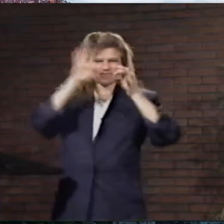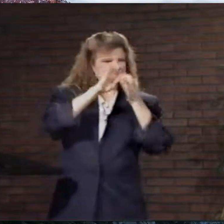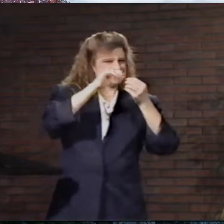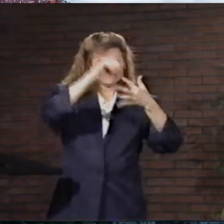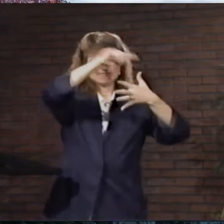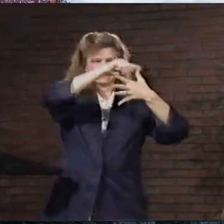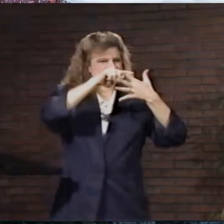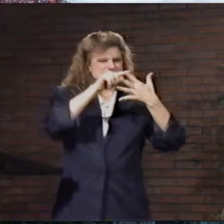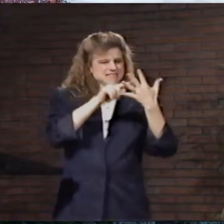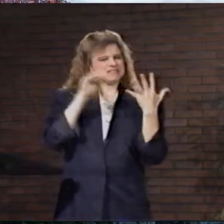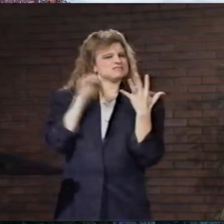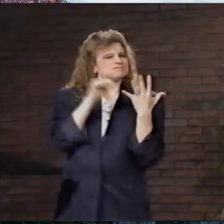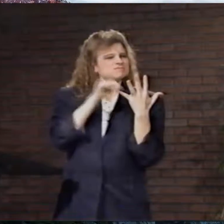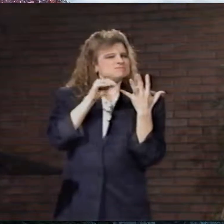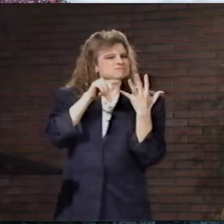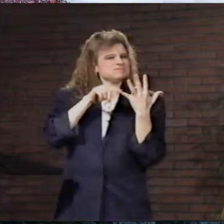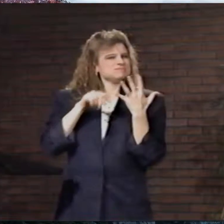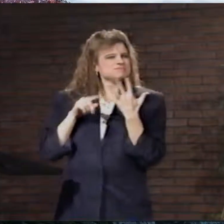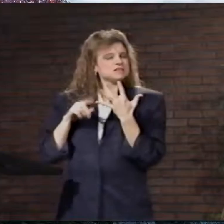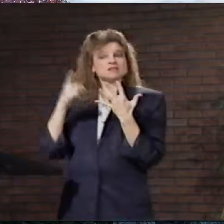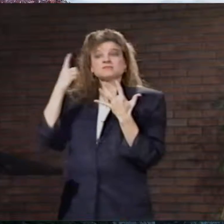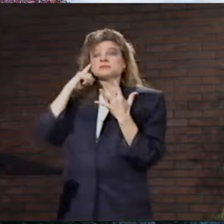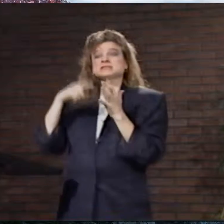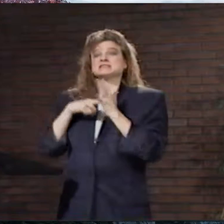The fifth topic